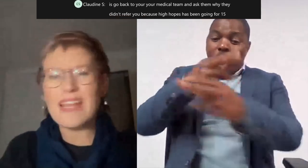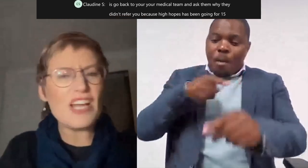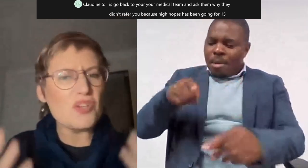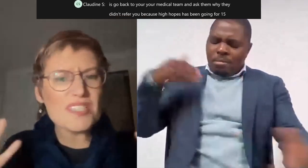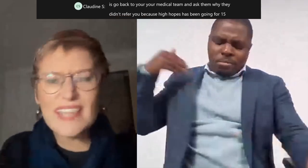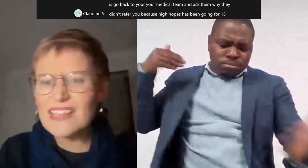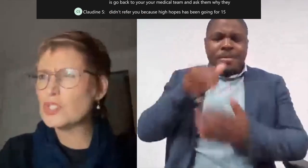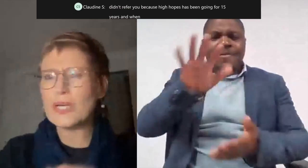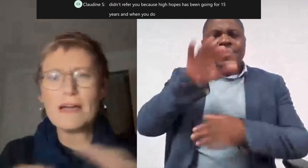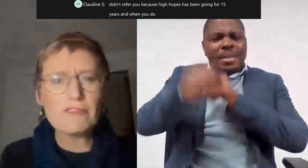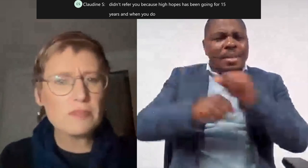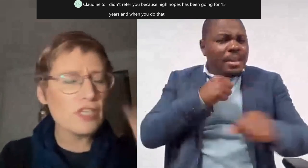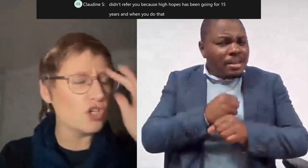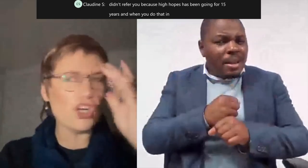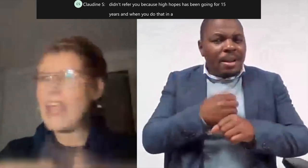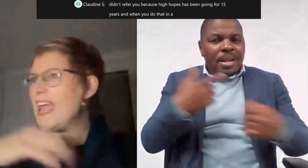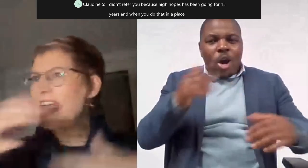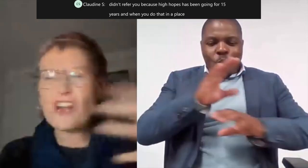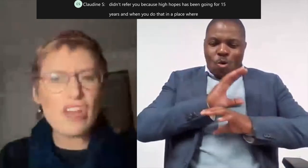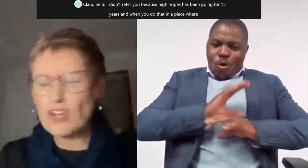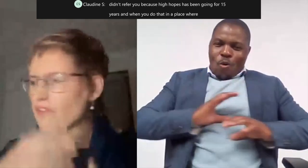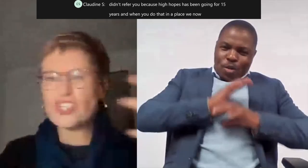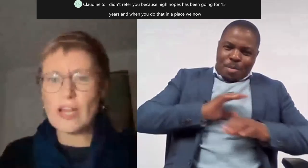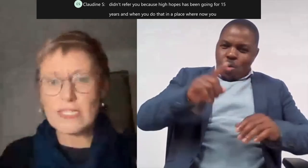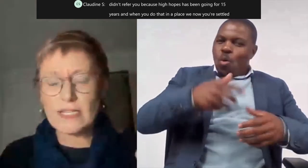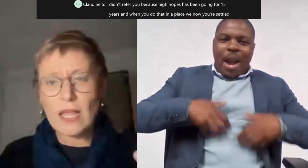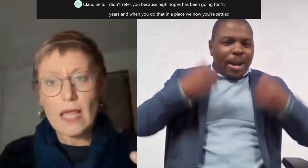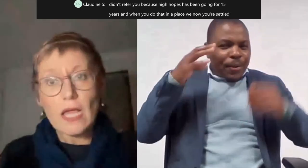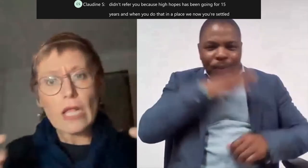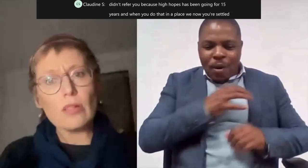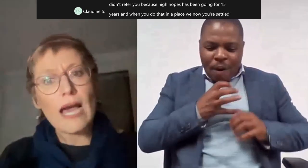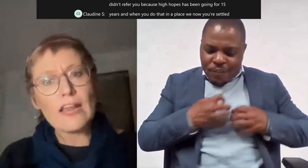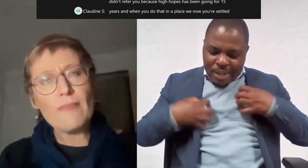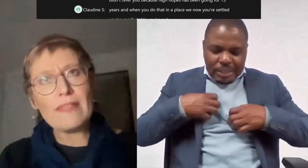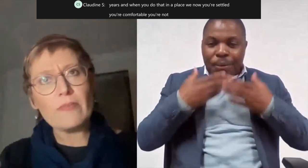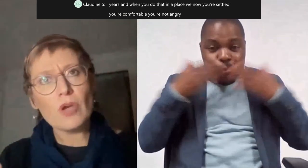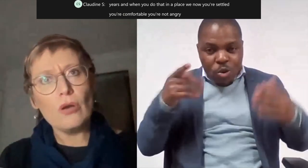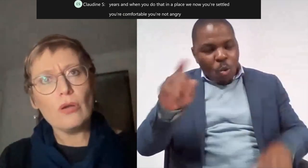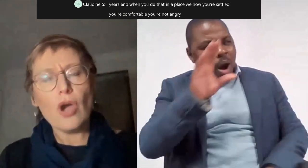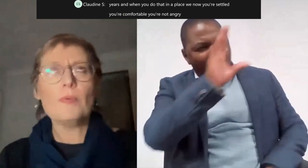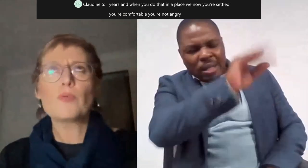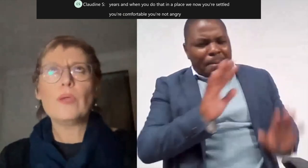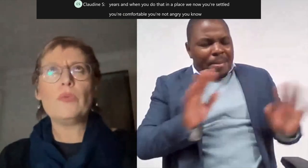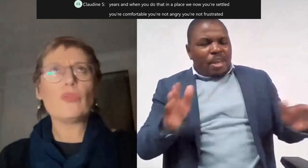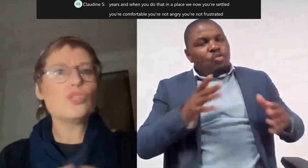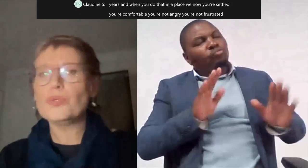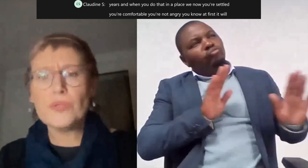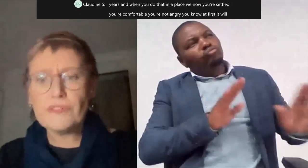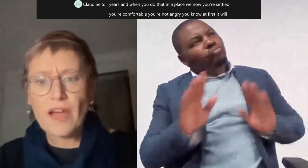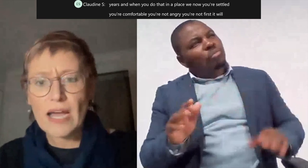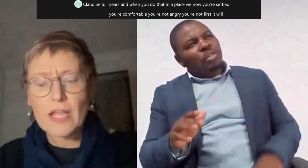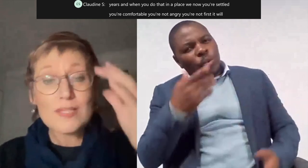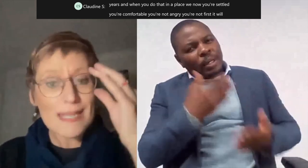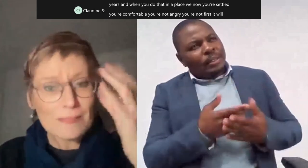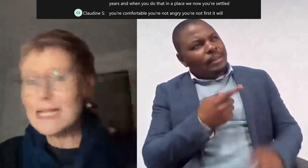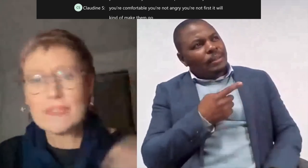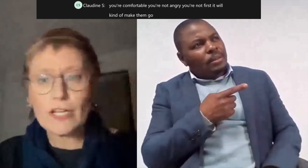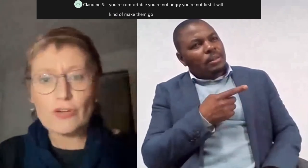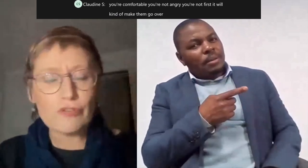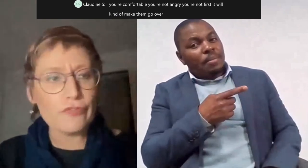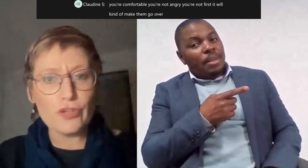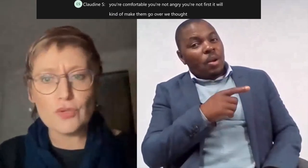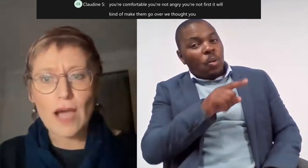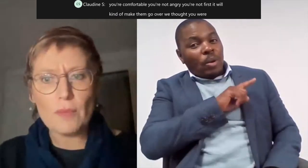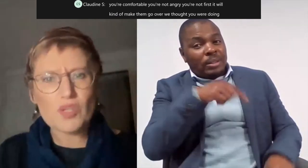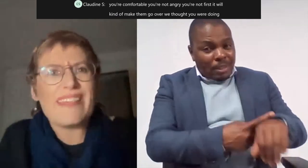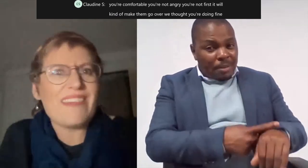in a place where now you're settled, you're comfortable, you're not angry, you're not frustrated, it'll kind of make them go, oh, but we thought you were doing fine. Because sometimes